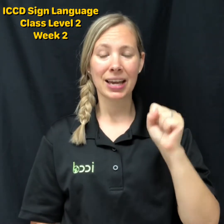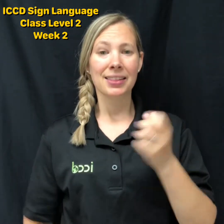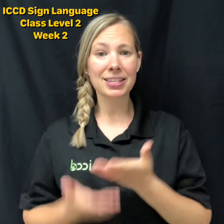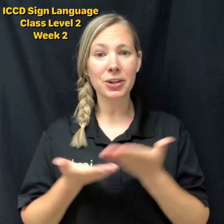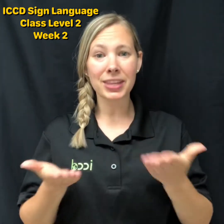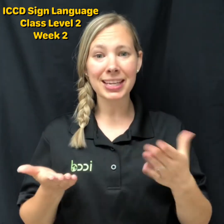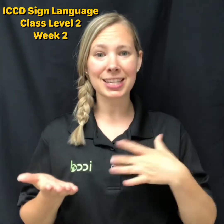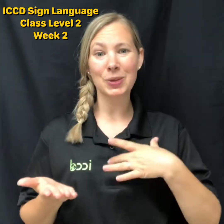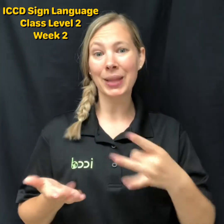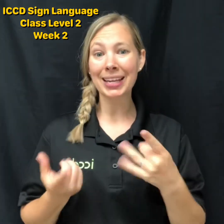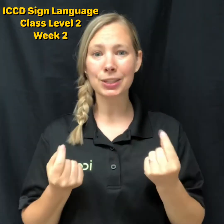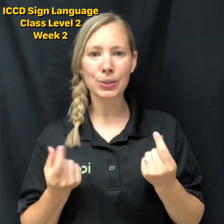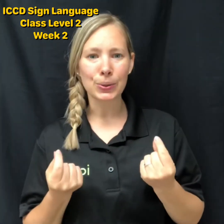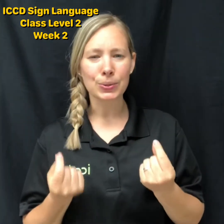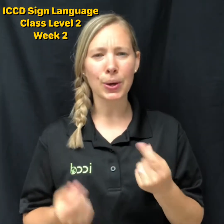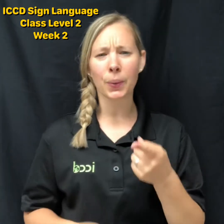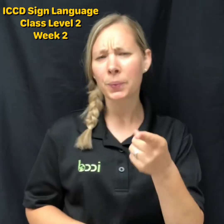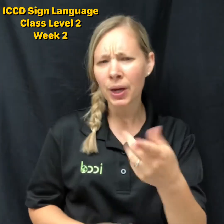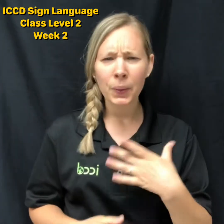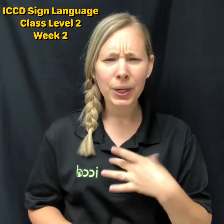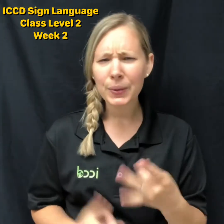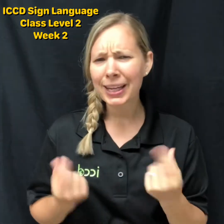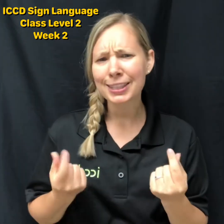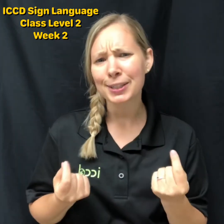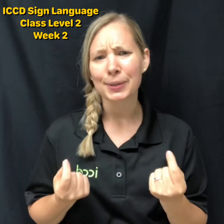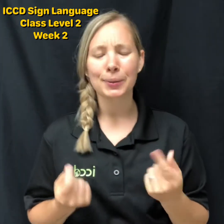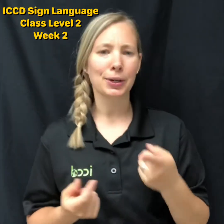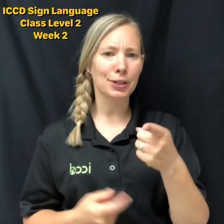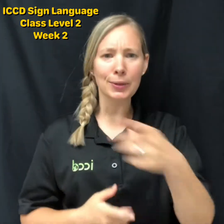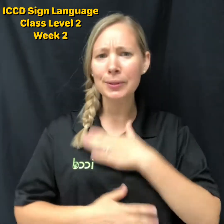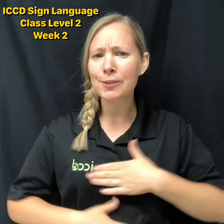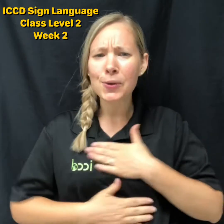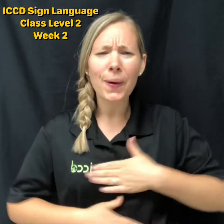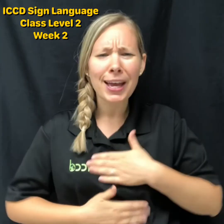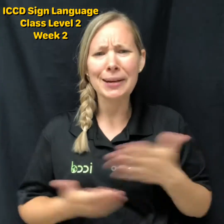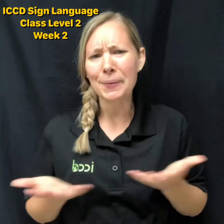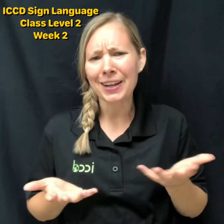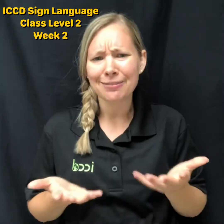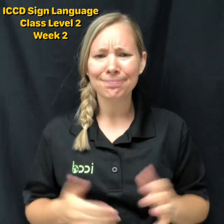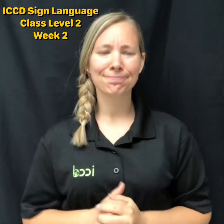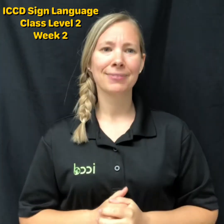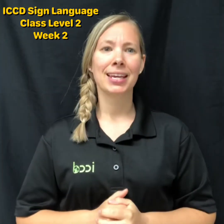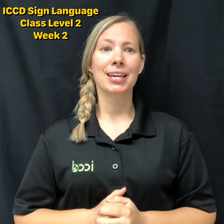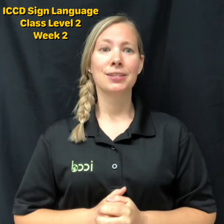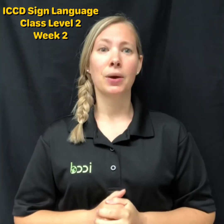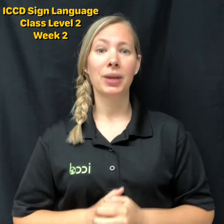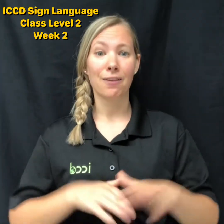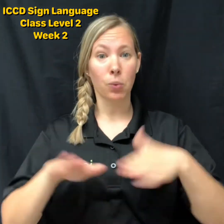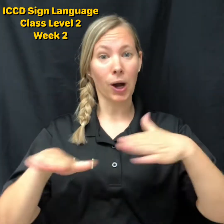are things that you like to do. So what do you like to do, or you enjoy what? So we have walking,